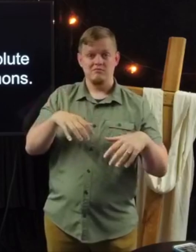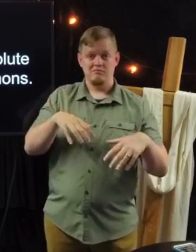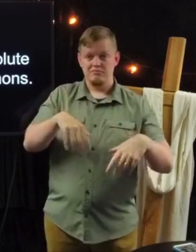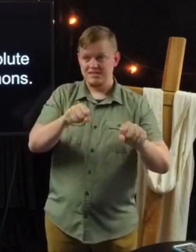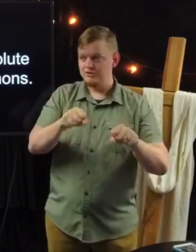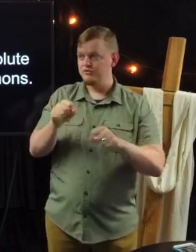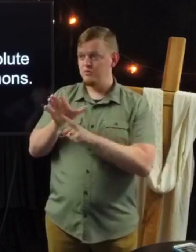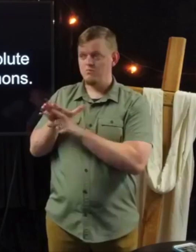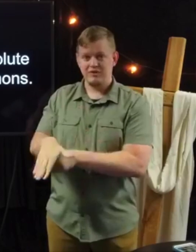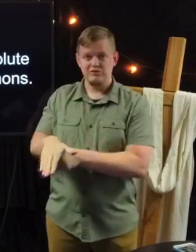That decision